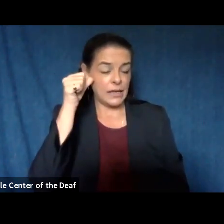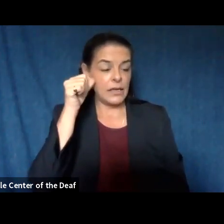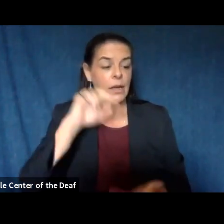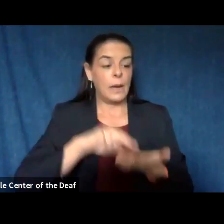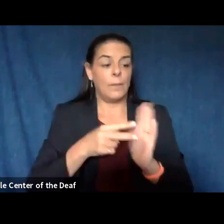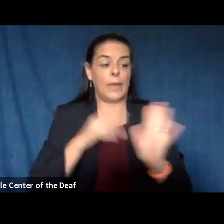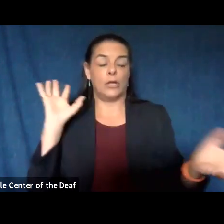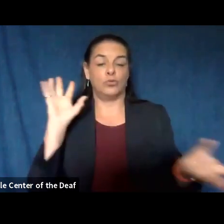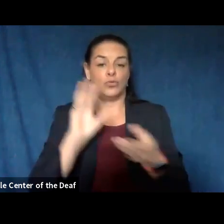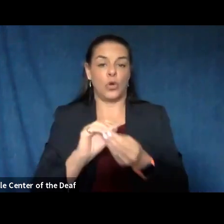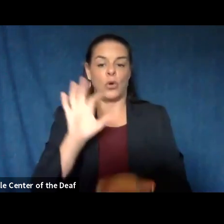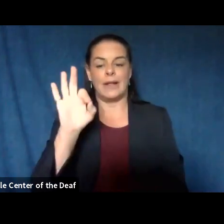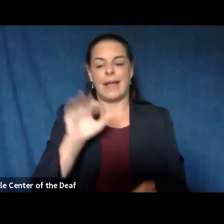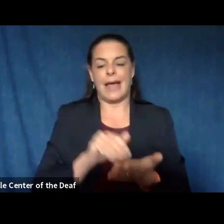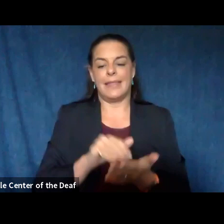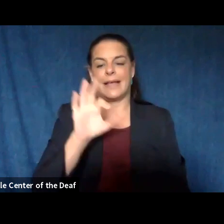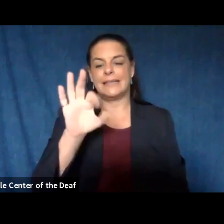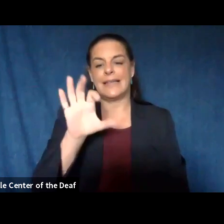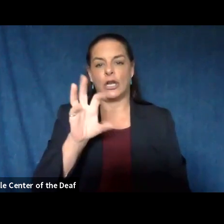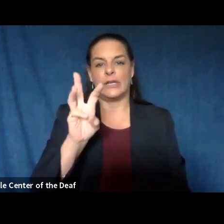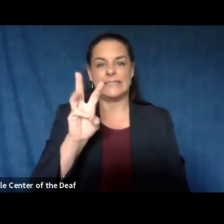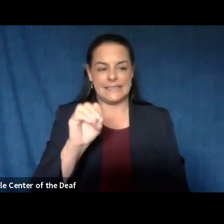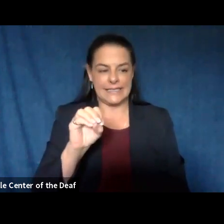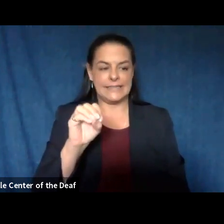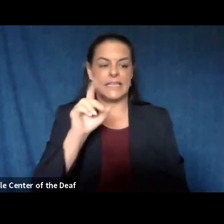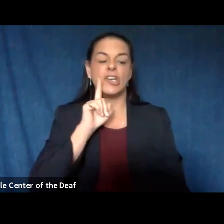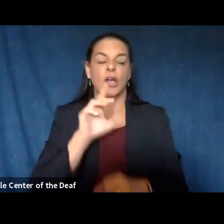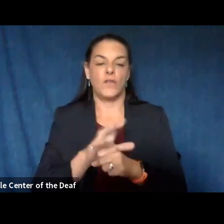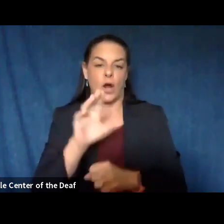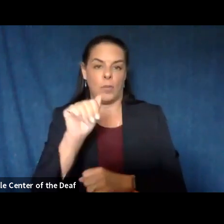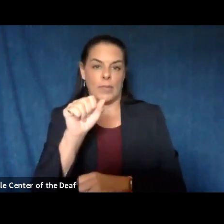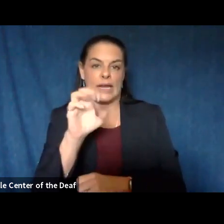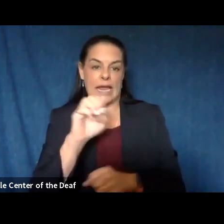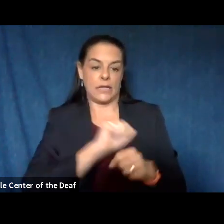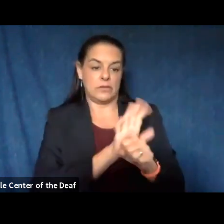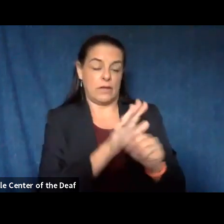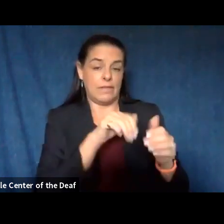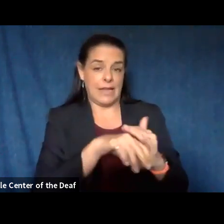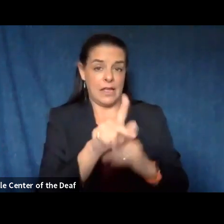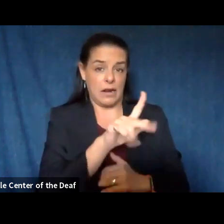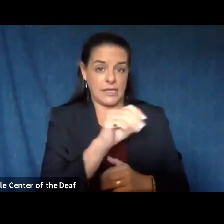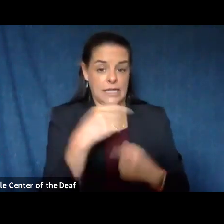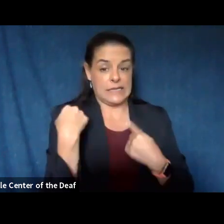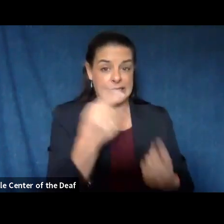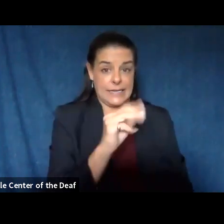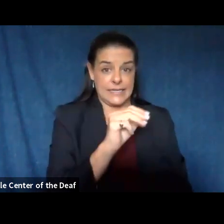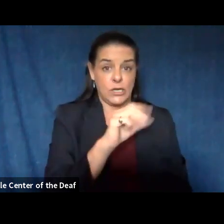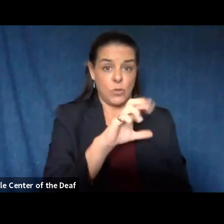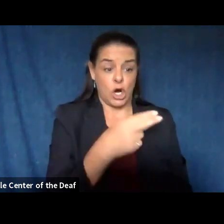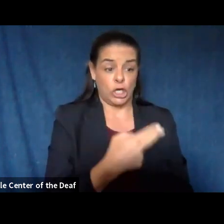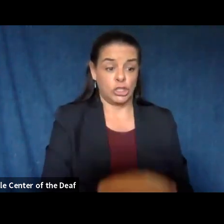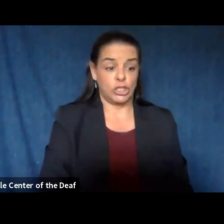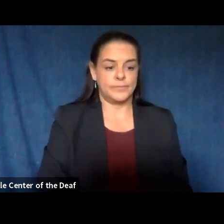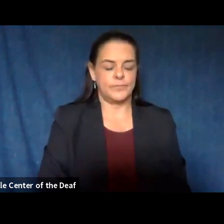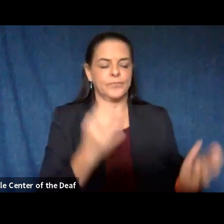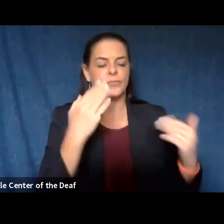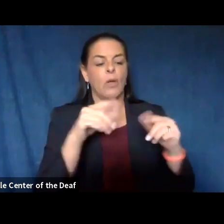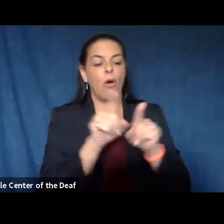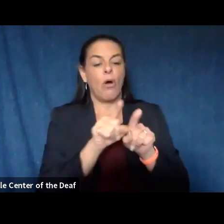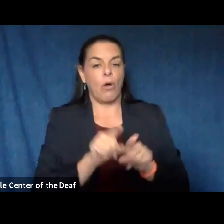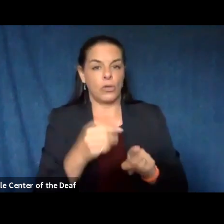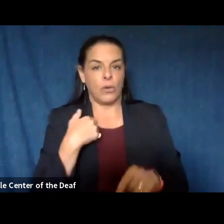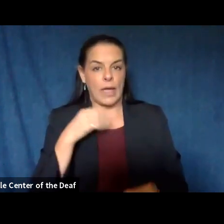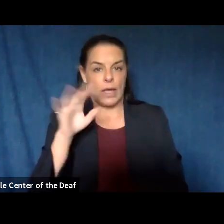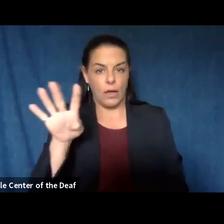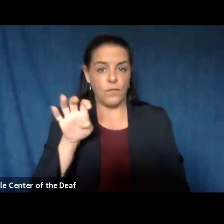us 9,960 confirmed cases of COVID-19 in Knox County since March. Additionally, we